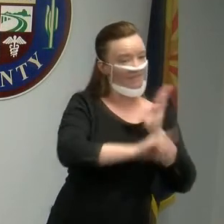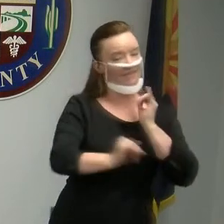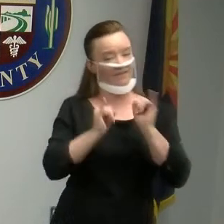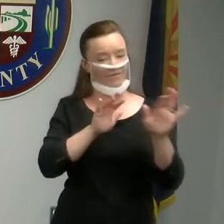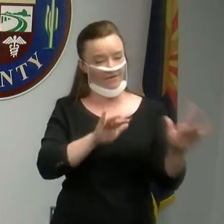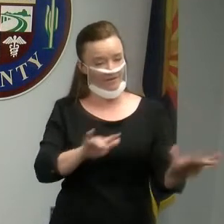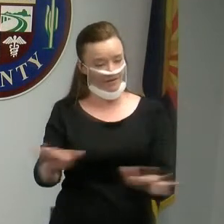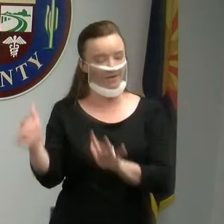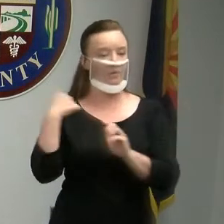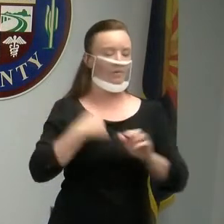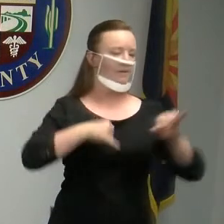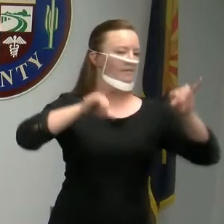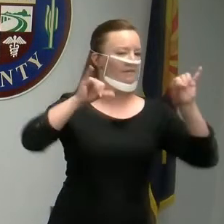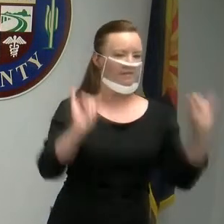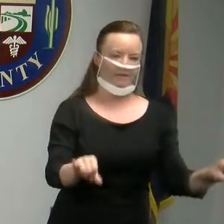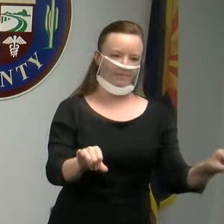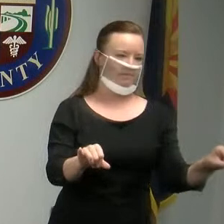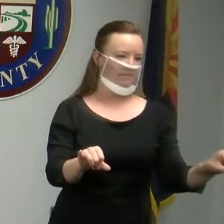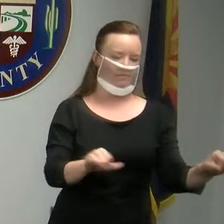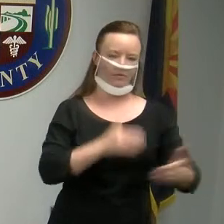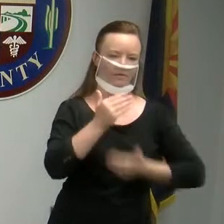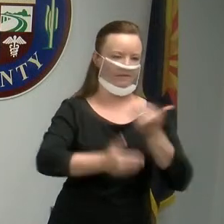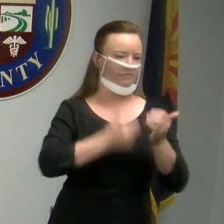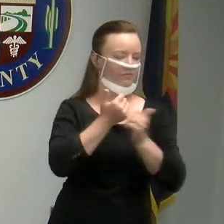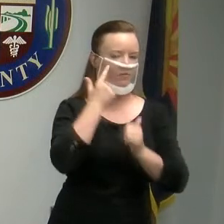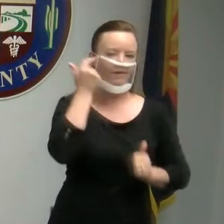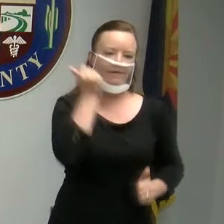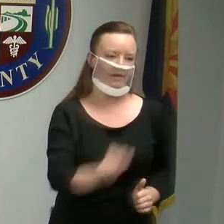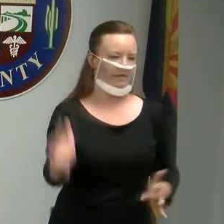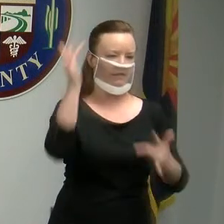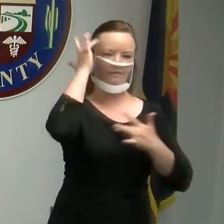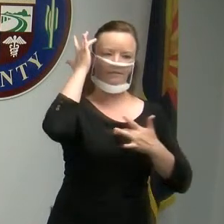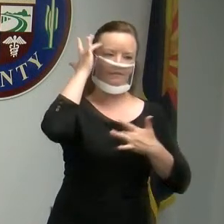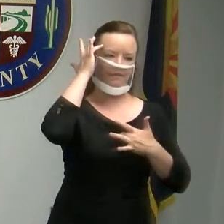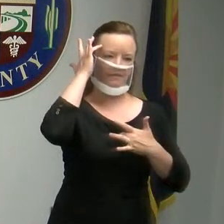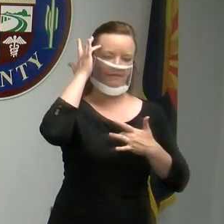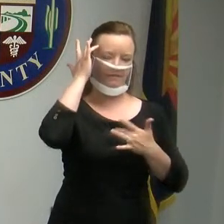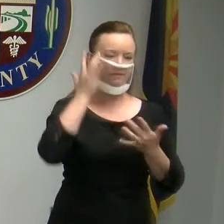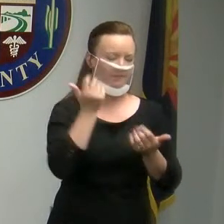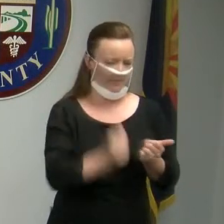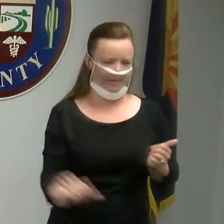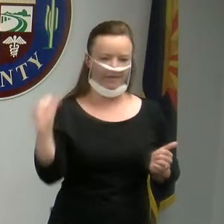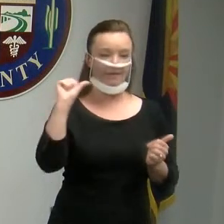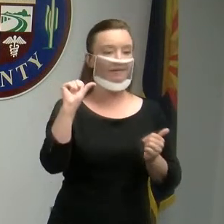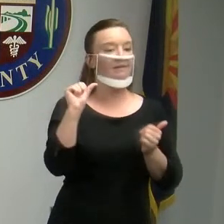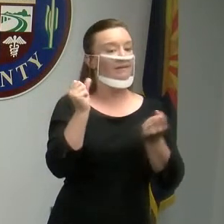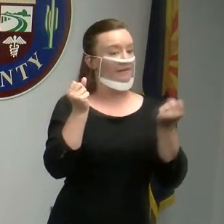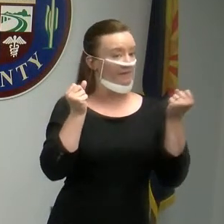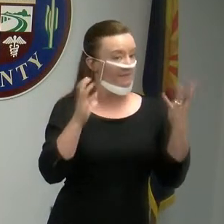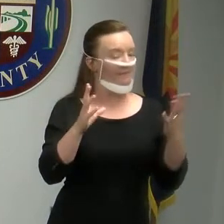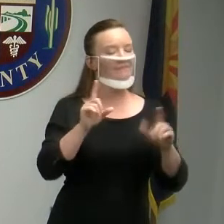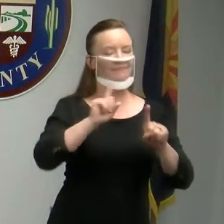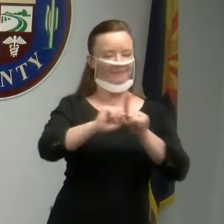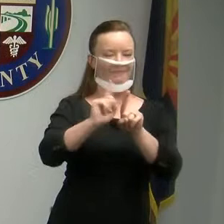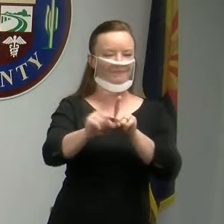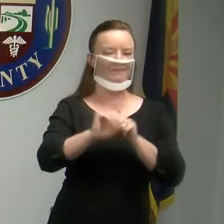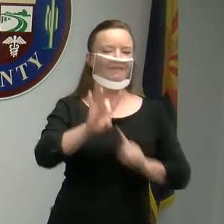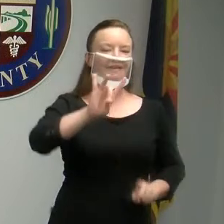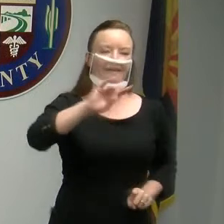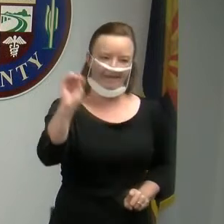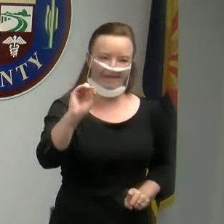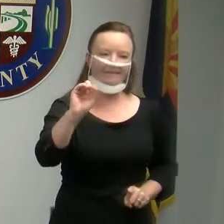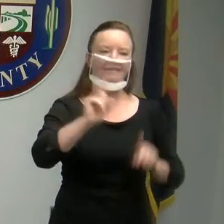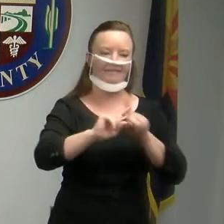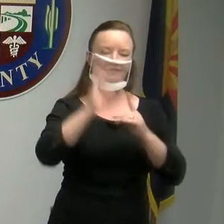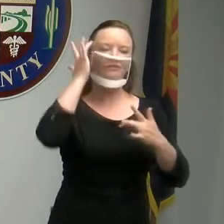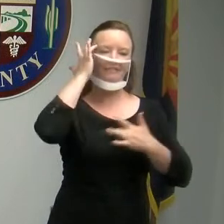the investigator does the entire investigation and contact tracing for over 80 reportable diseases. This